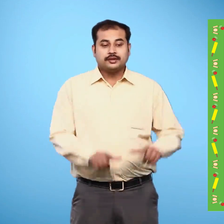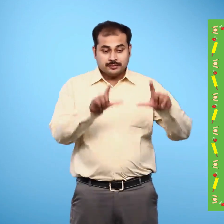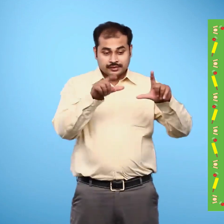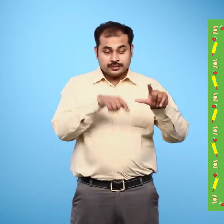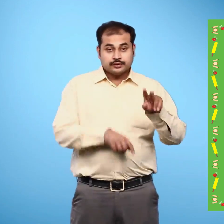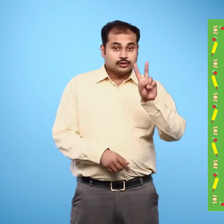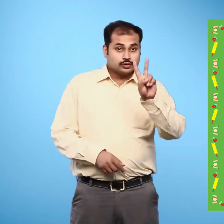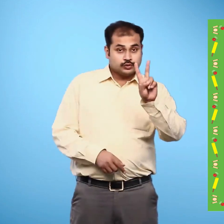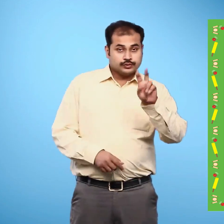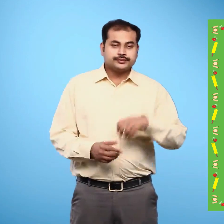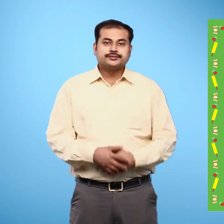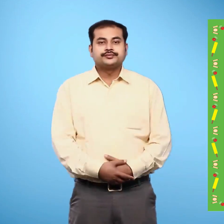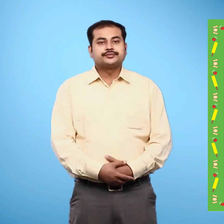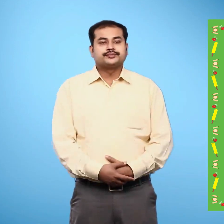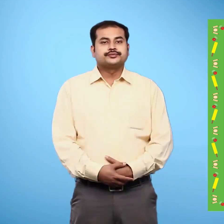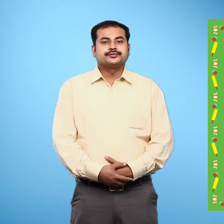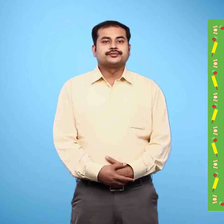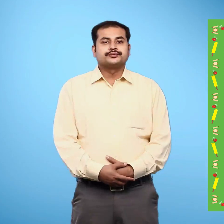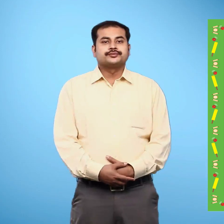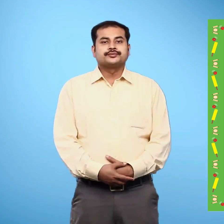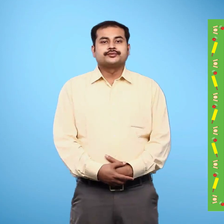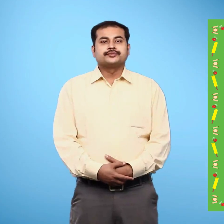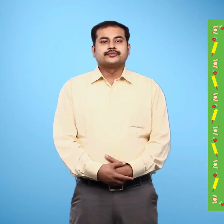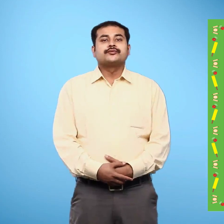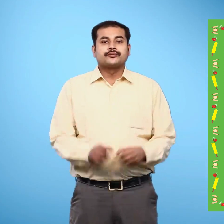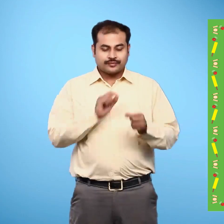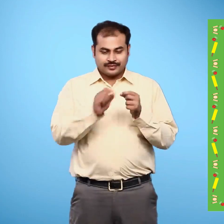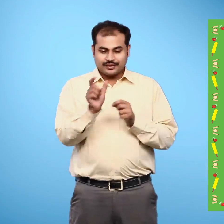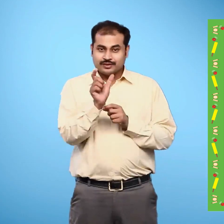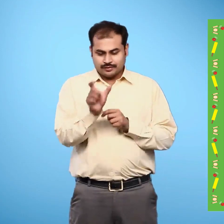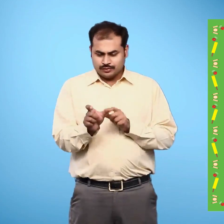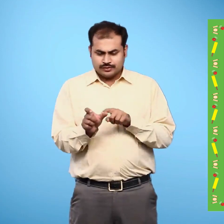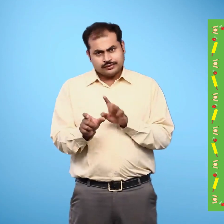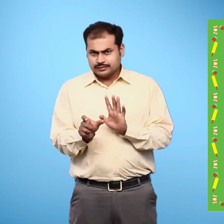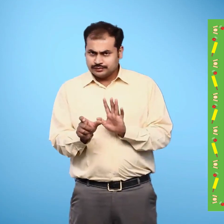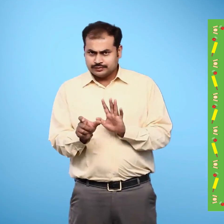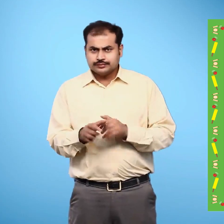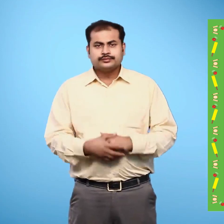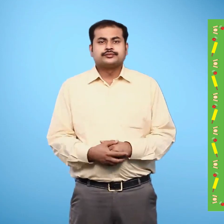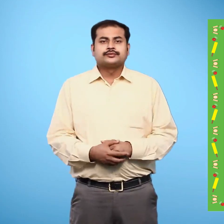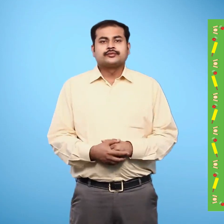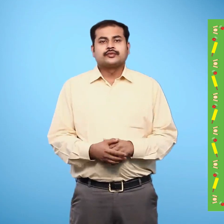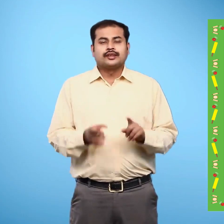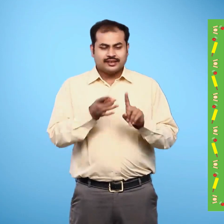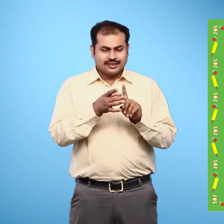In picture 2 after instruction 2, there is a matchbox, a tin